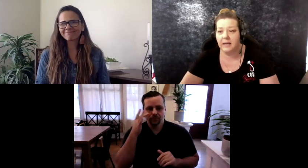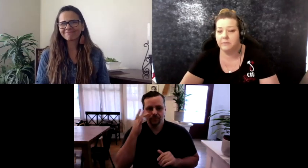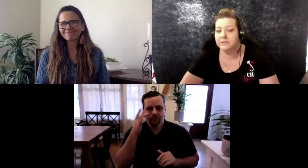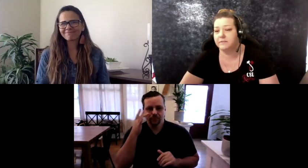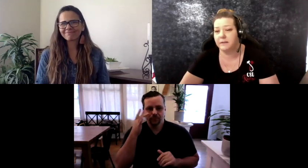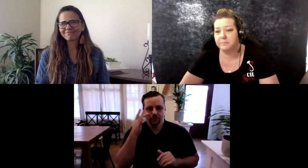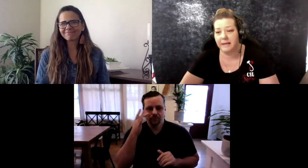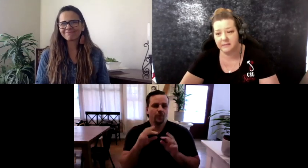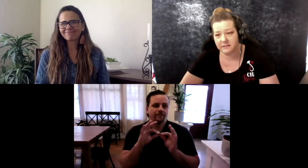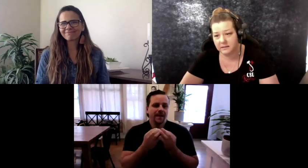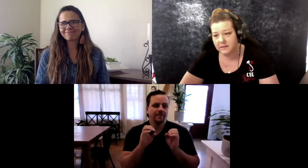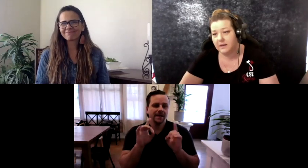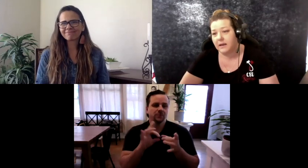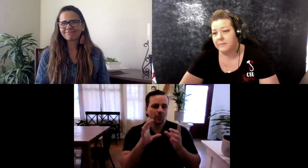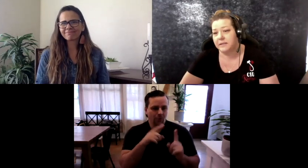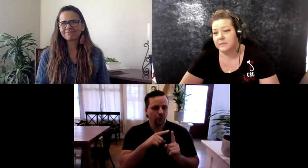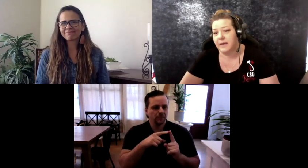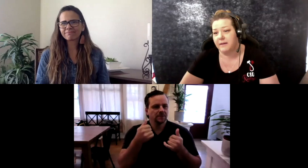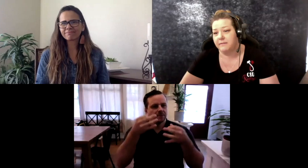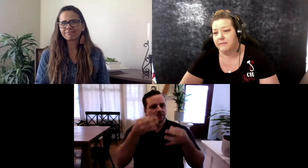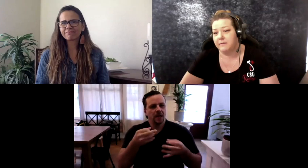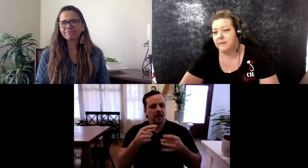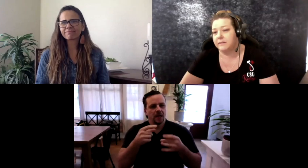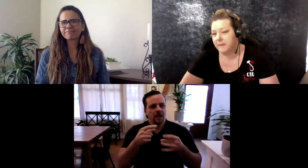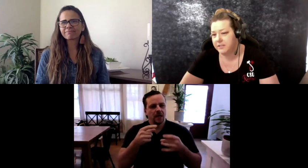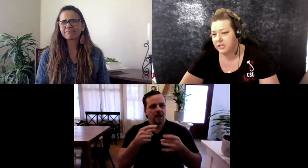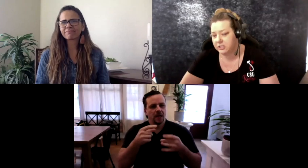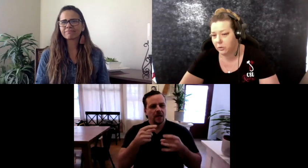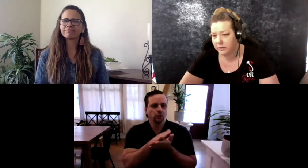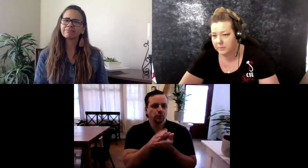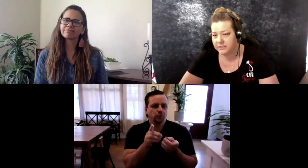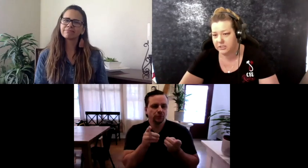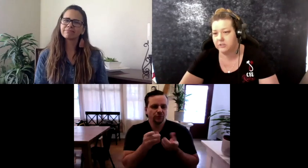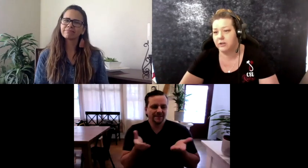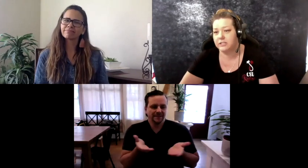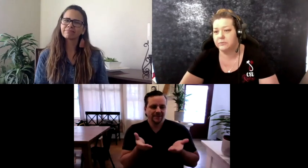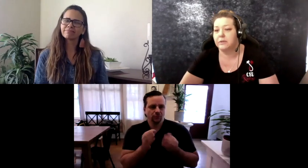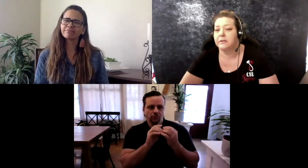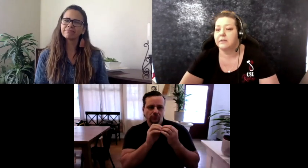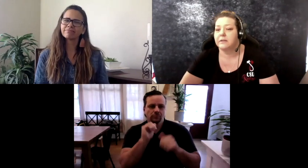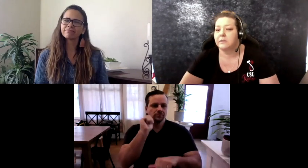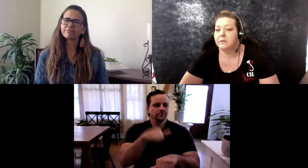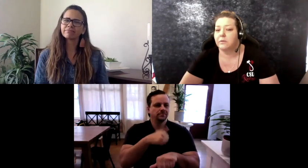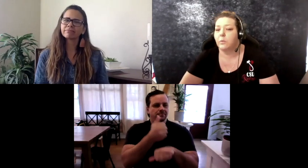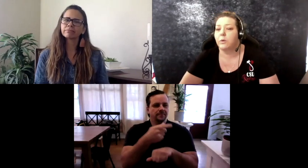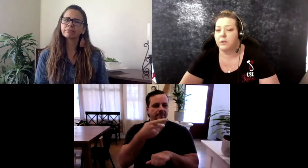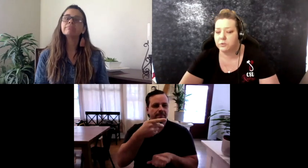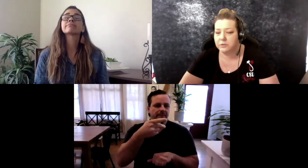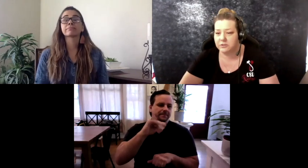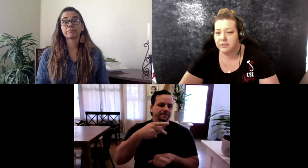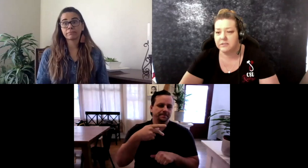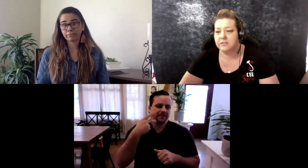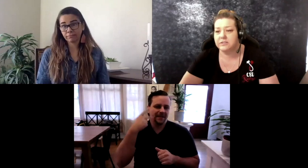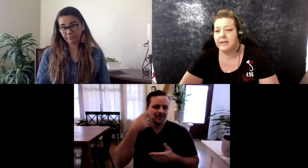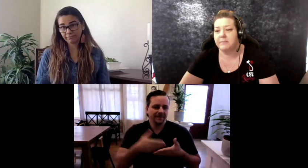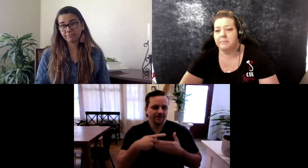And I was very blessed because we have the family education coordinator position. It tried to work with our school